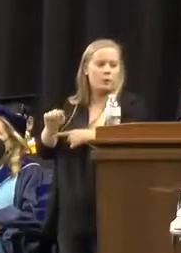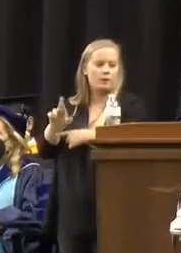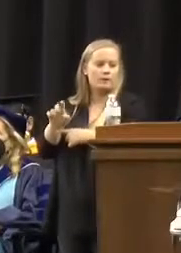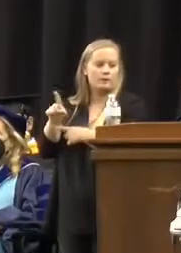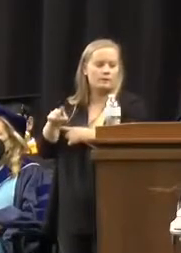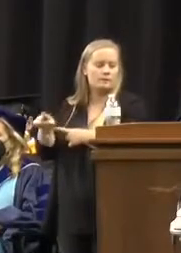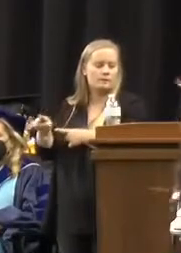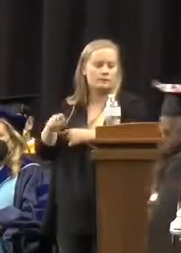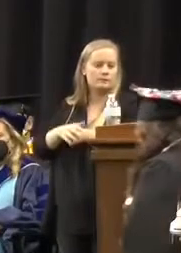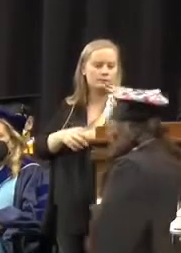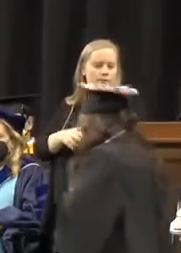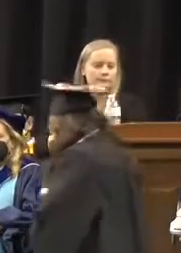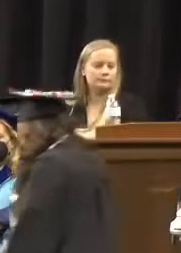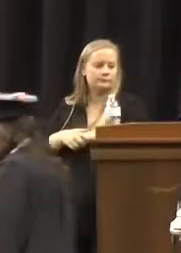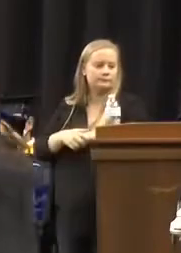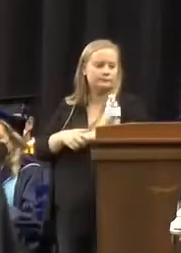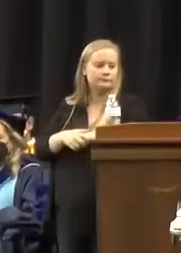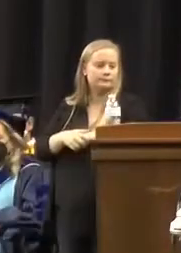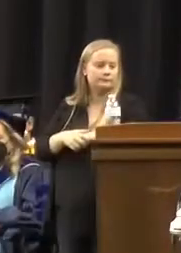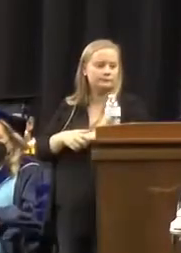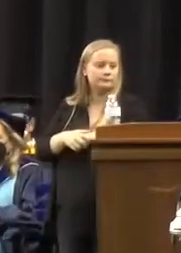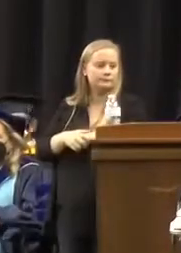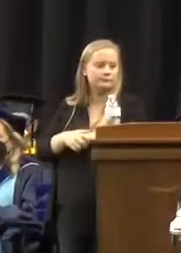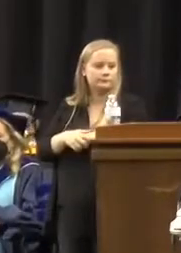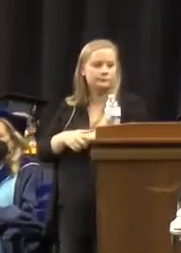Valerie Marie Juarez.